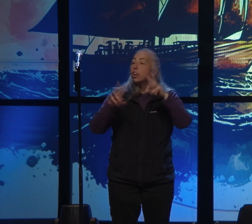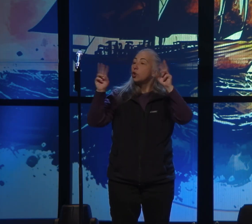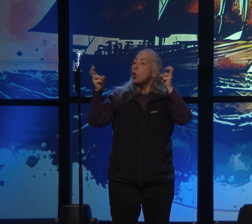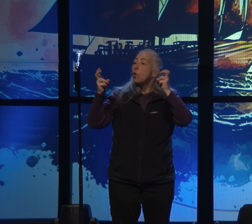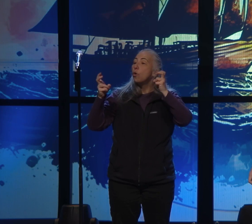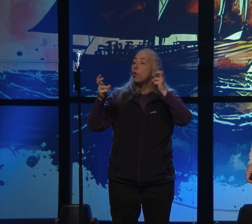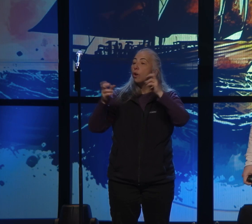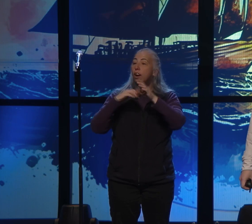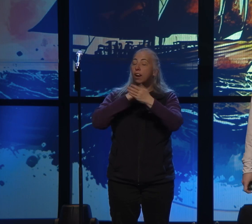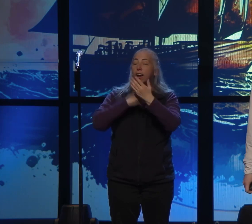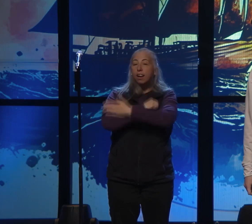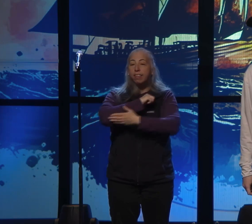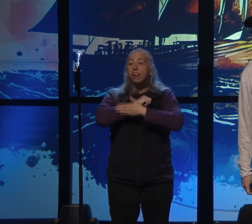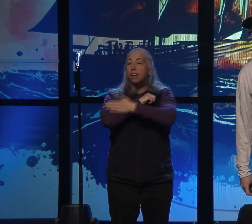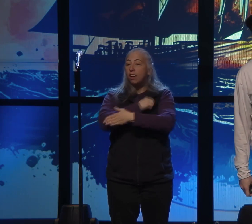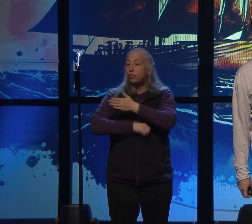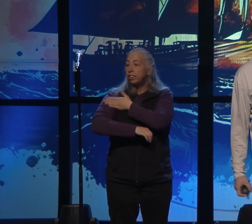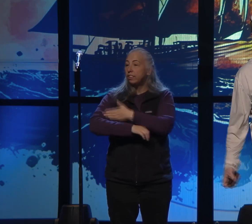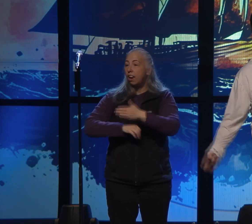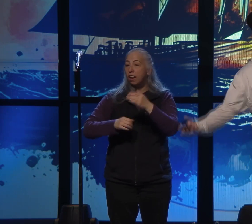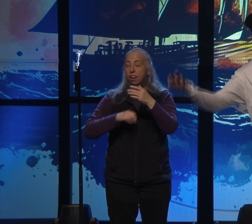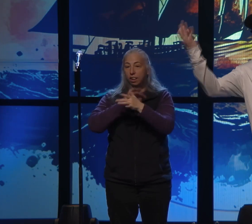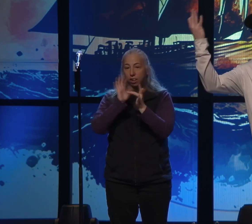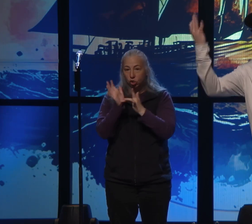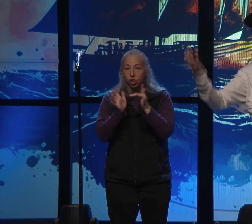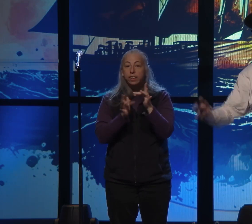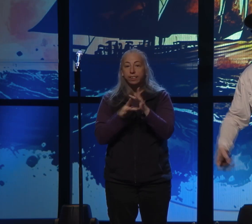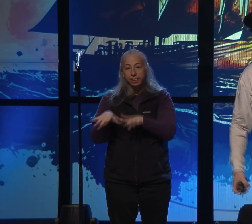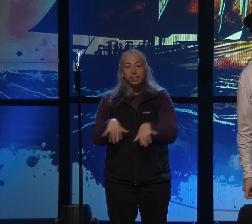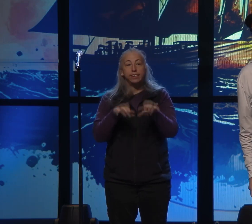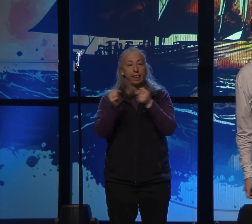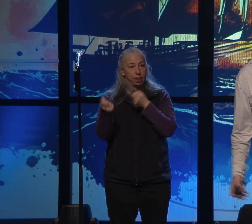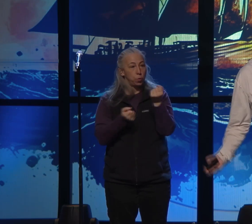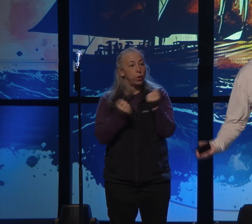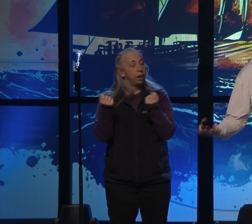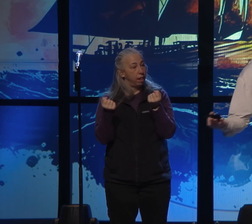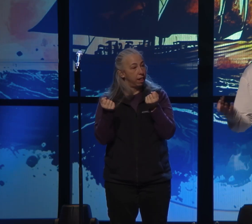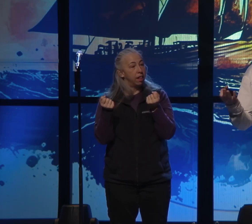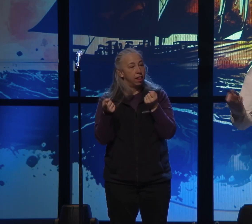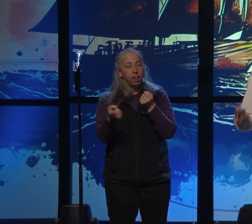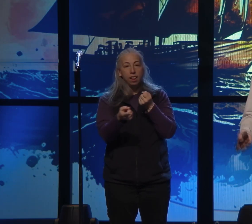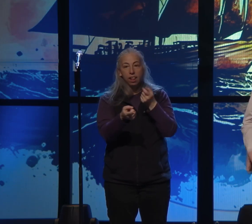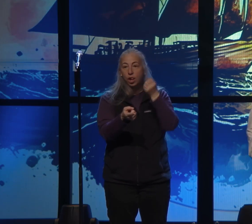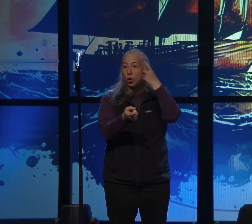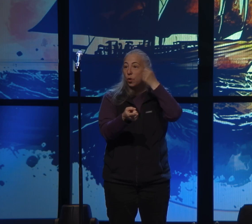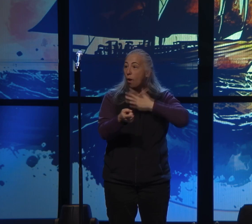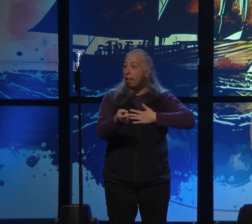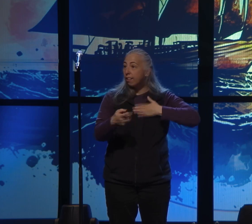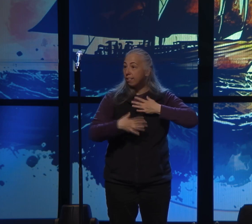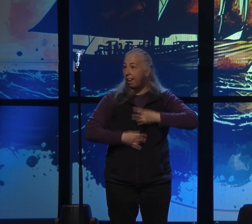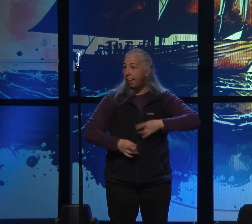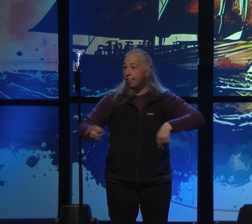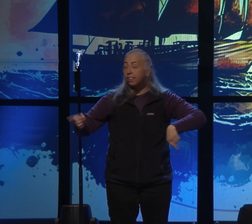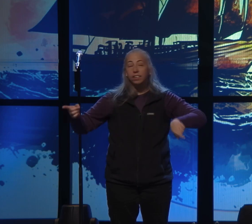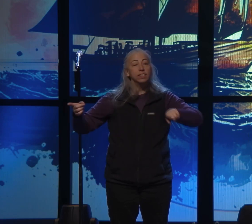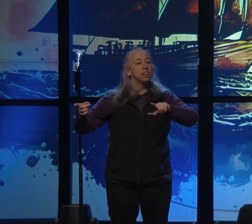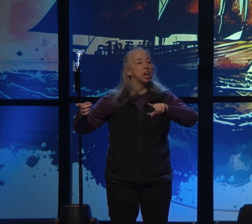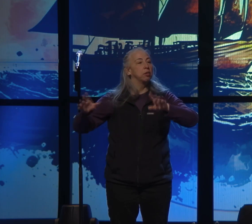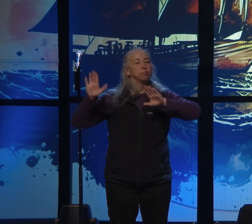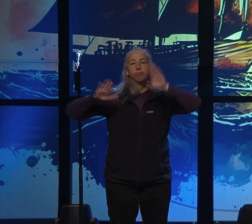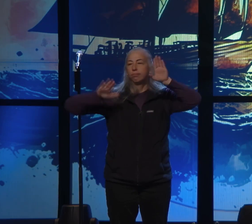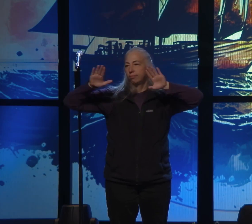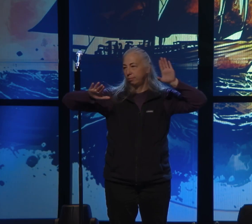How many of y'all ever heard the song at least? You've heard the song. How many of y'all like it? Keep your hand up nice and high. I'm not saying you think it's perfect, but you like the jam. Okay, great,